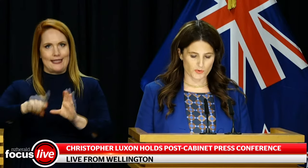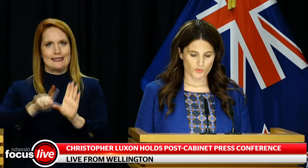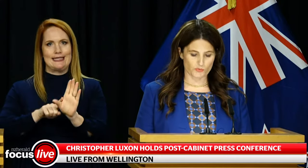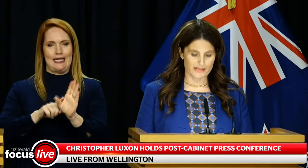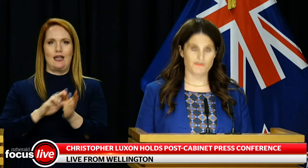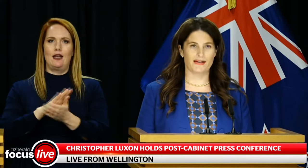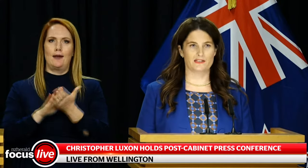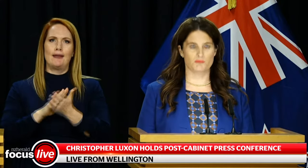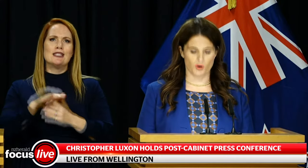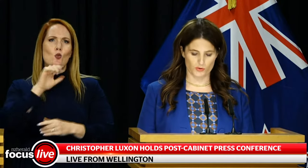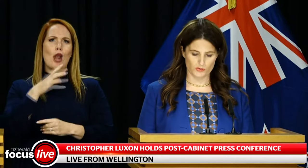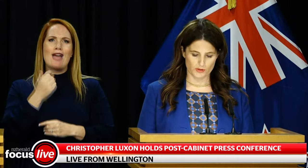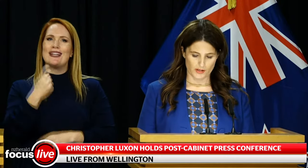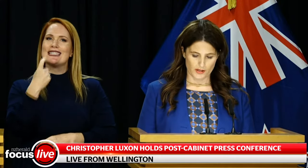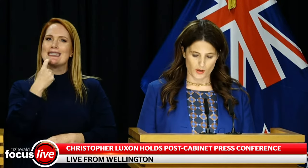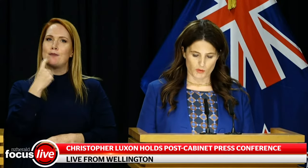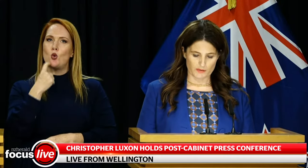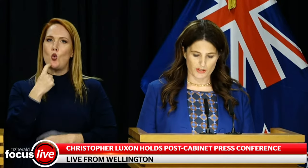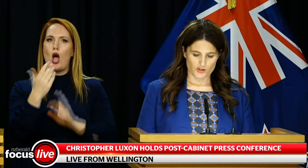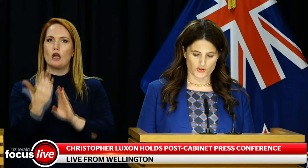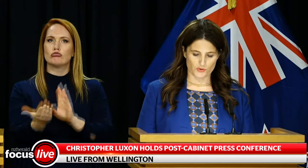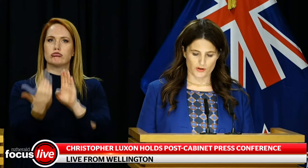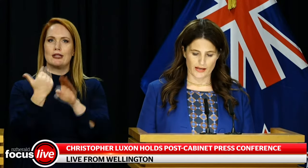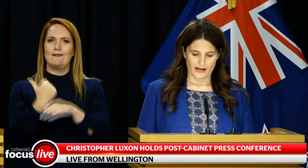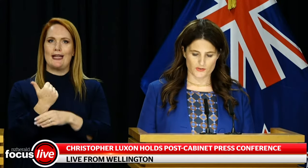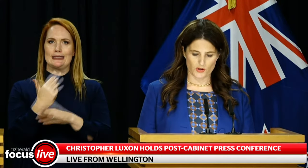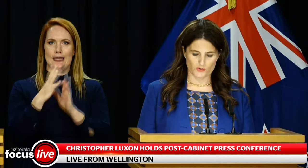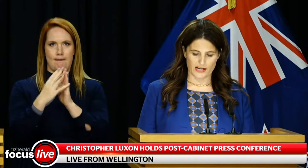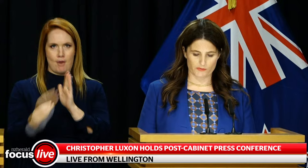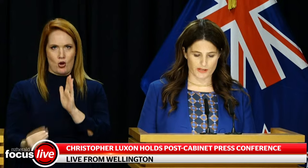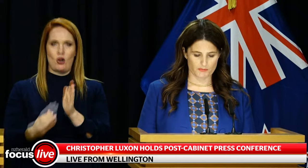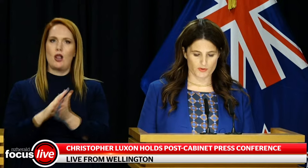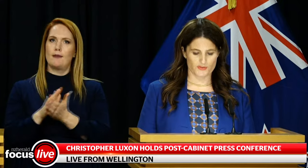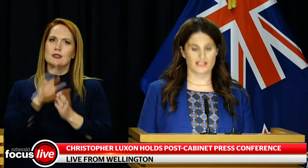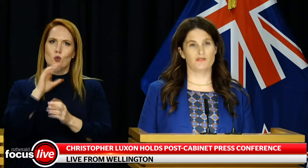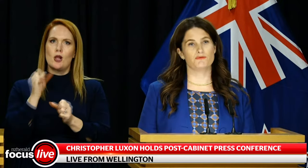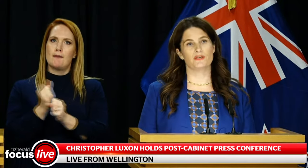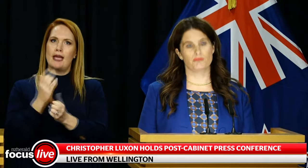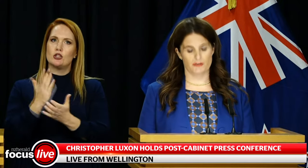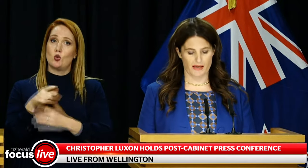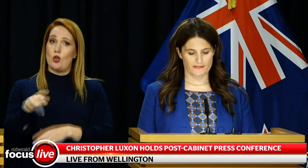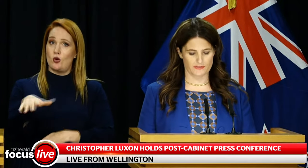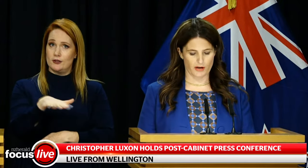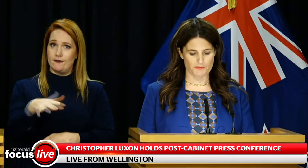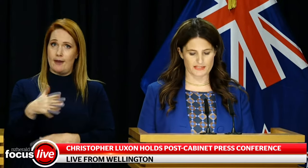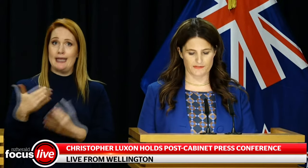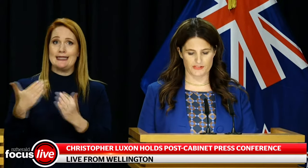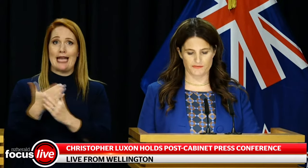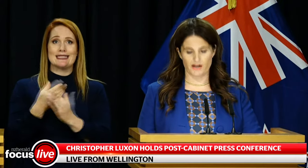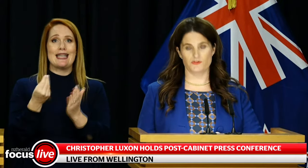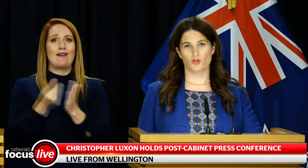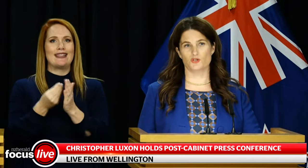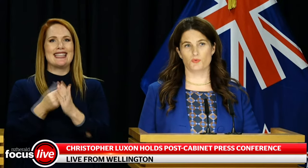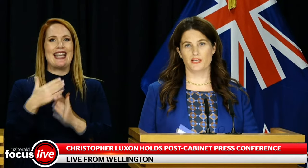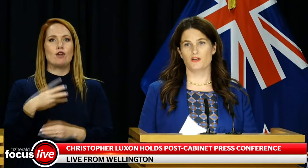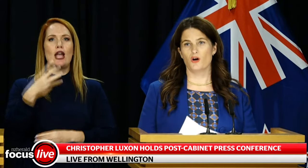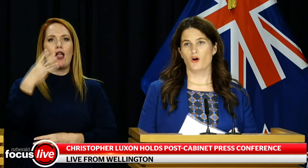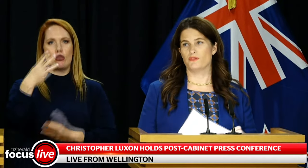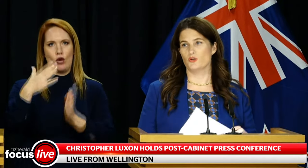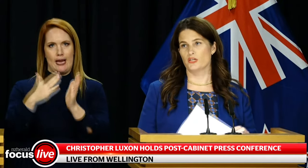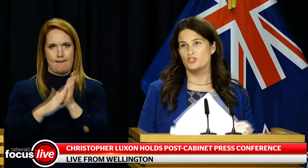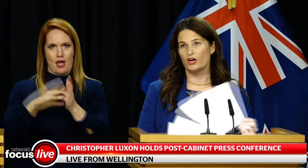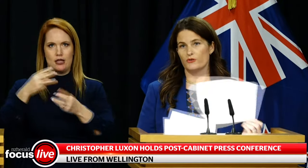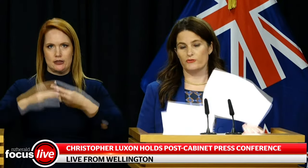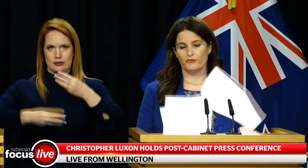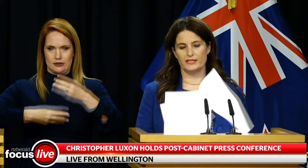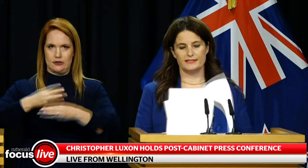a simple refund model, we will ensure households are reimbursed every 3 months for up to $75 a week of